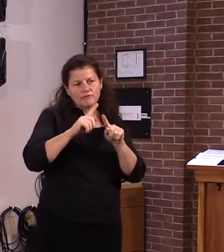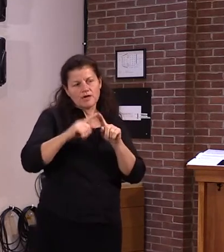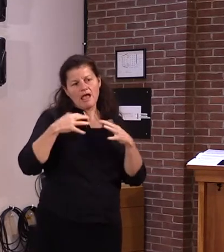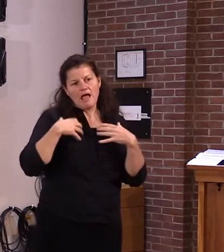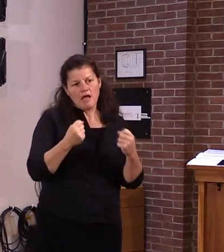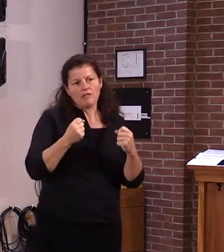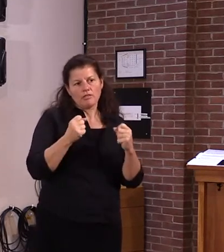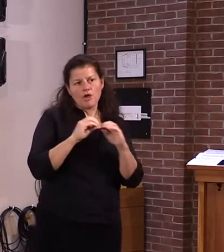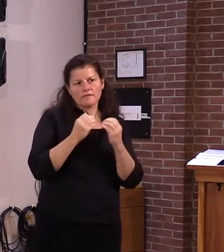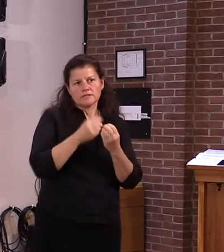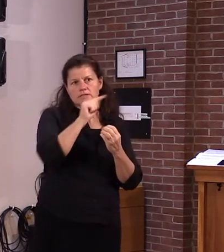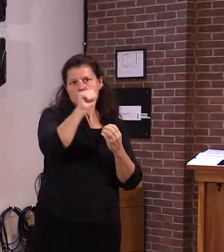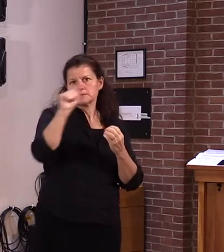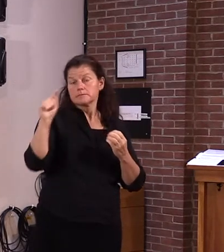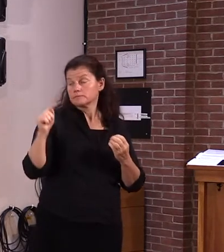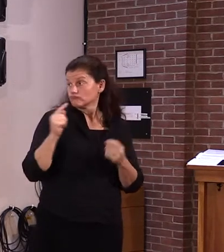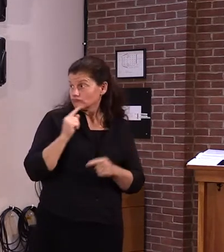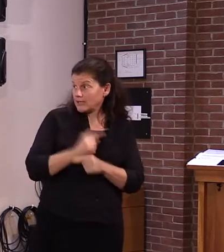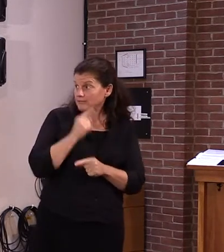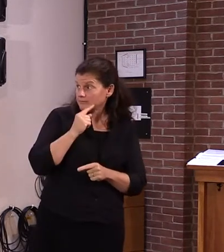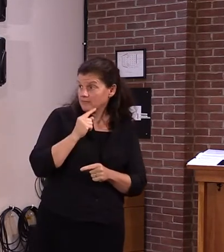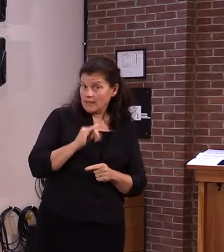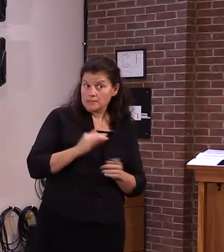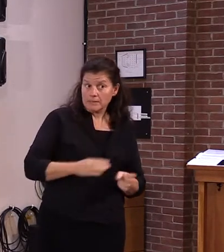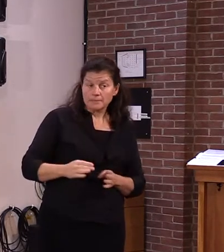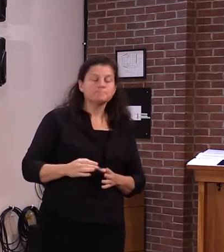everything? Yeah. That's the plan, Cap.